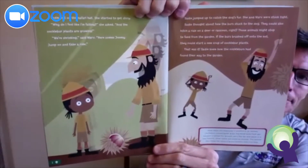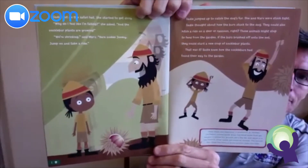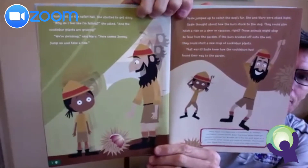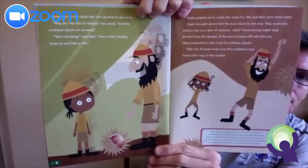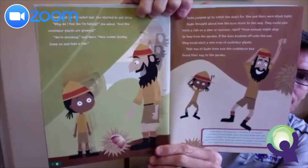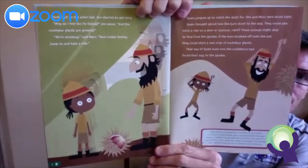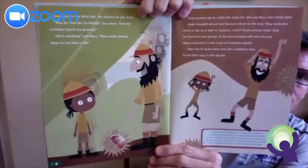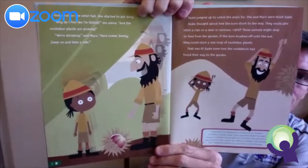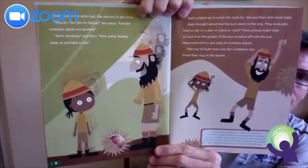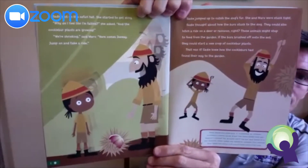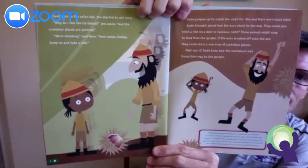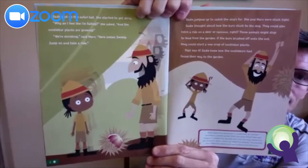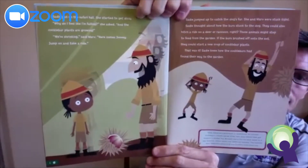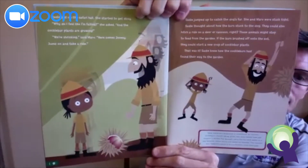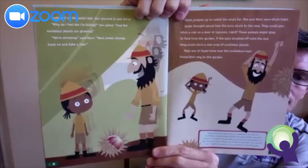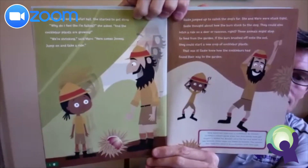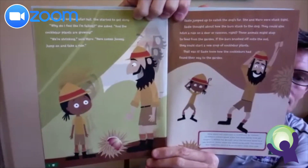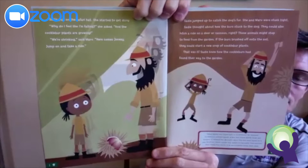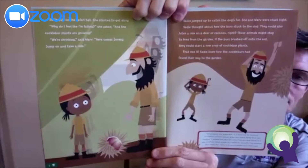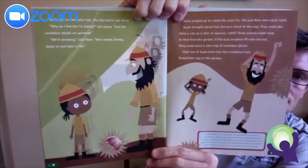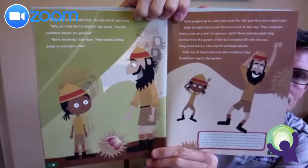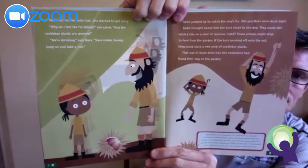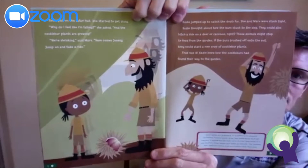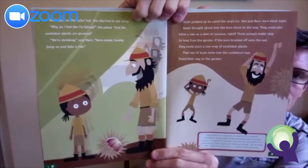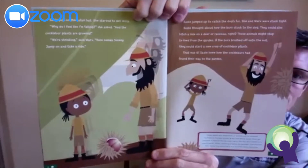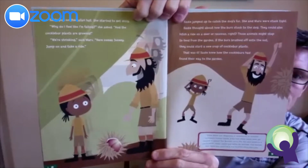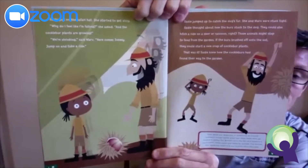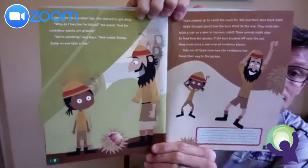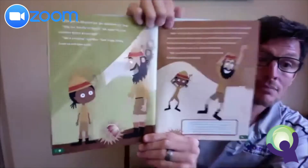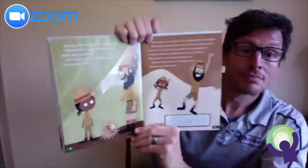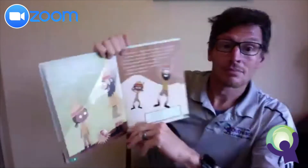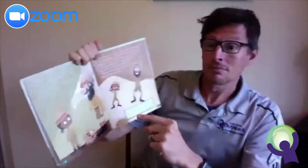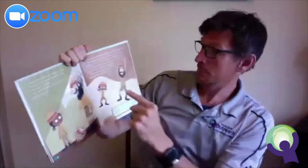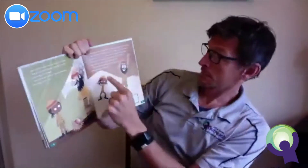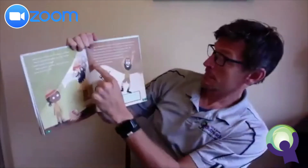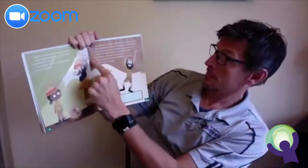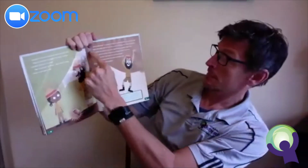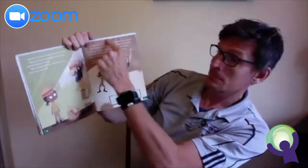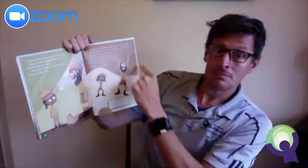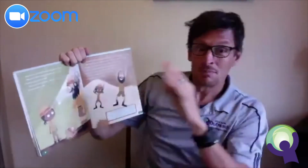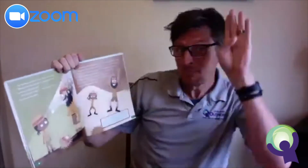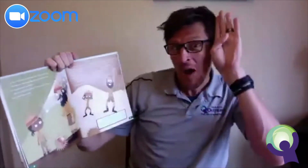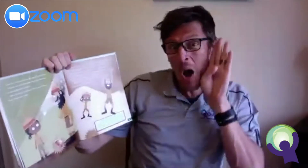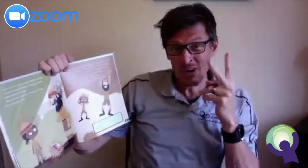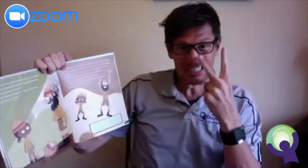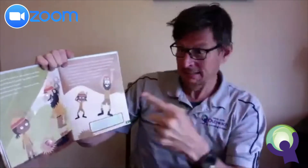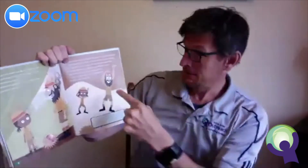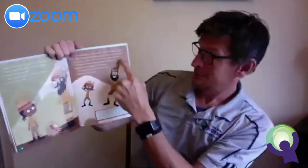raccoon, right? Those animals might stop to feed from the garden. If the burrs brushed off